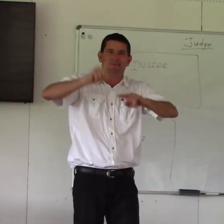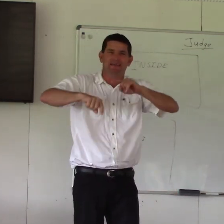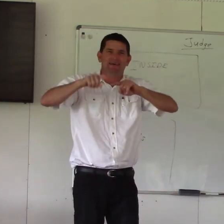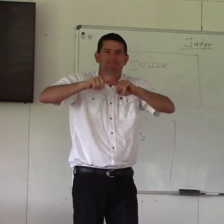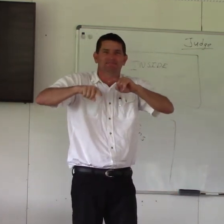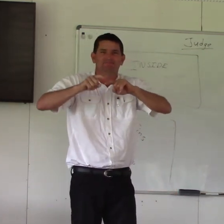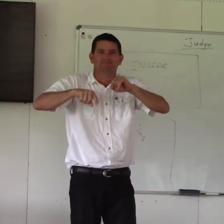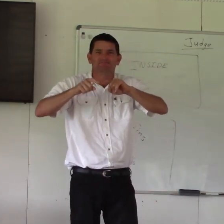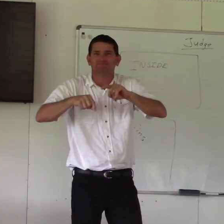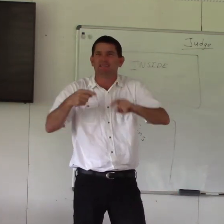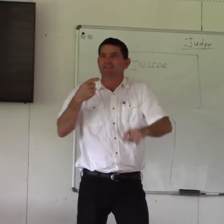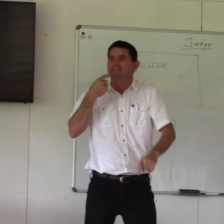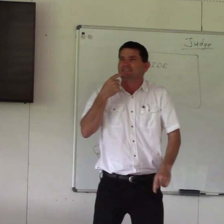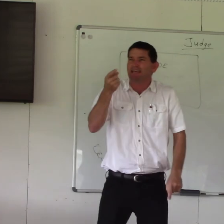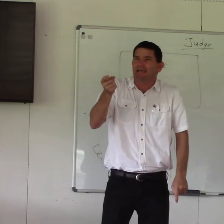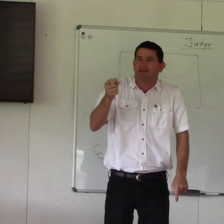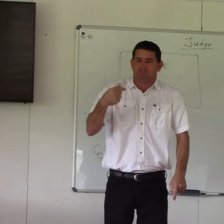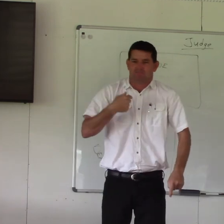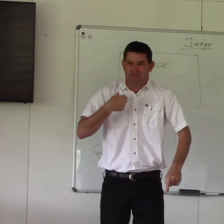cannot say me.